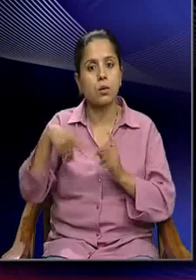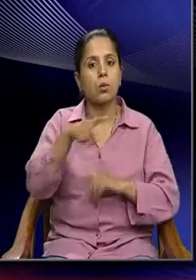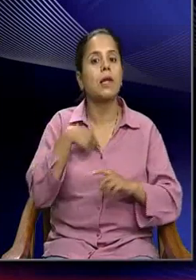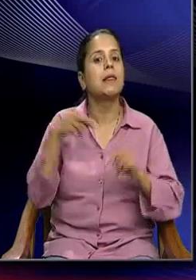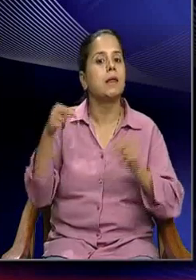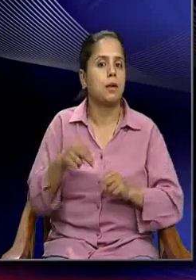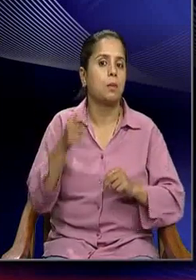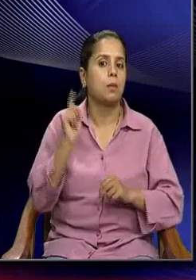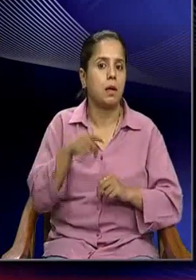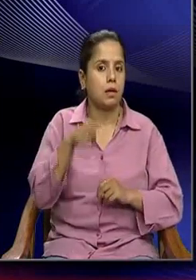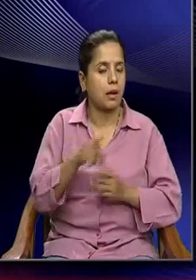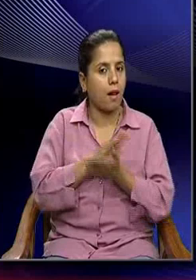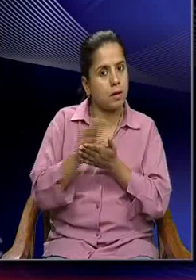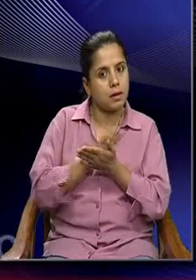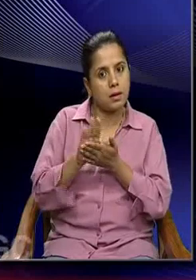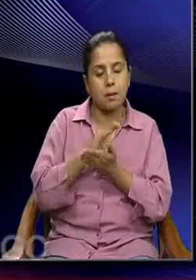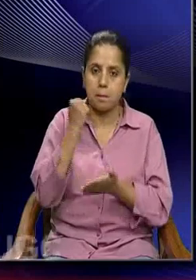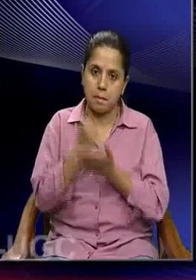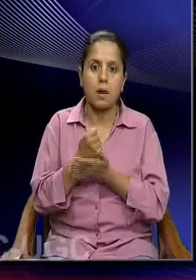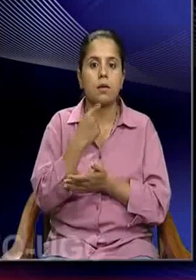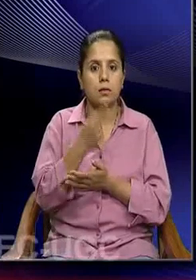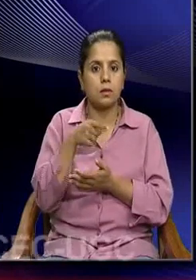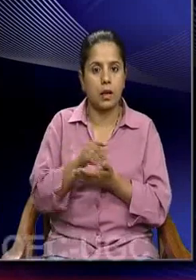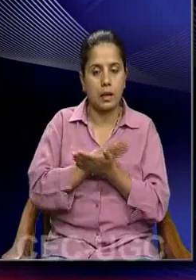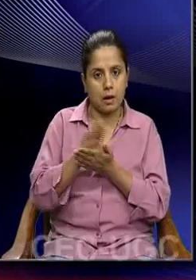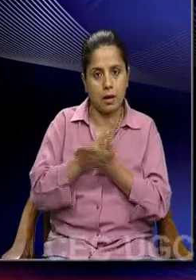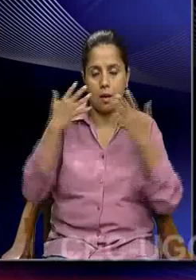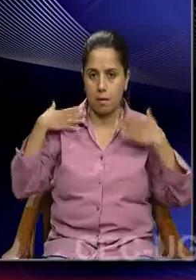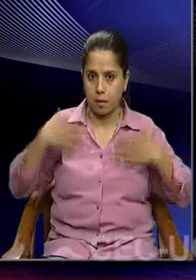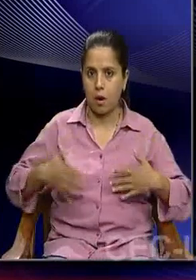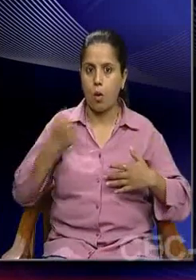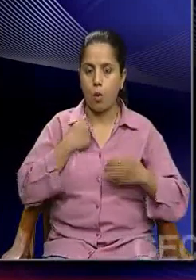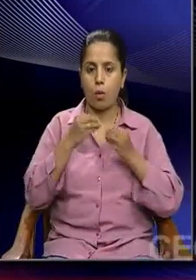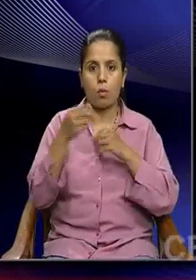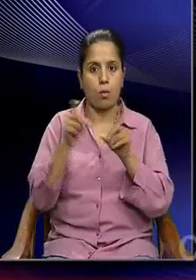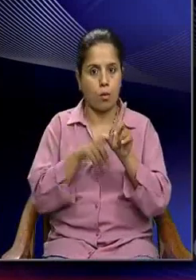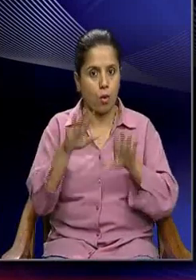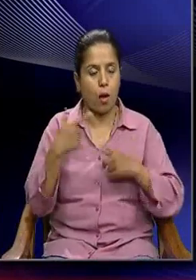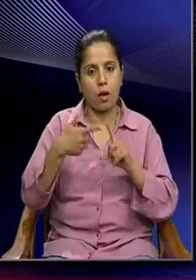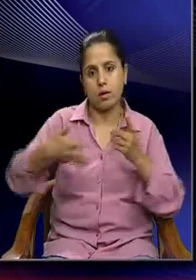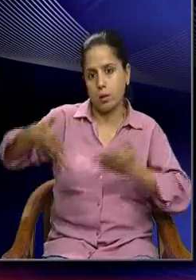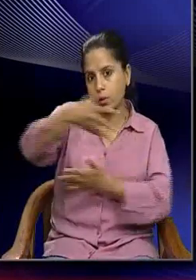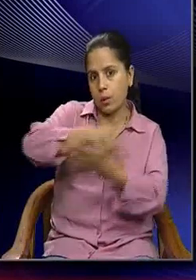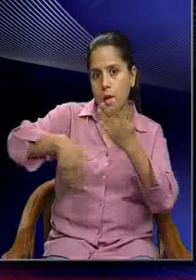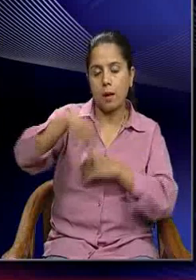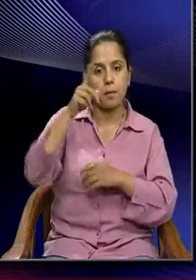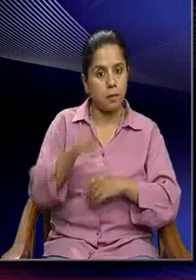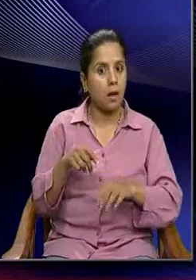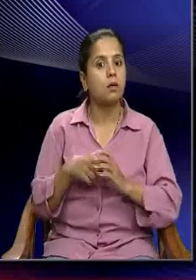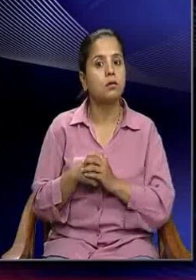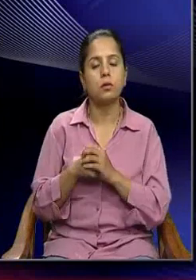need this cleanliness of cleaning our body, our environment,